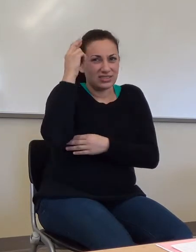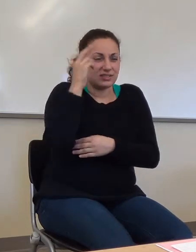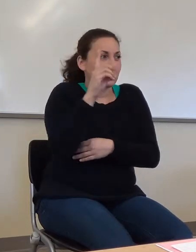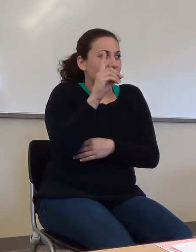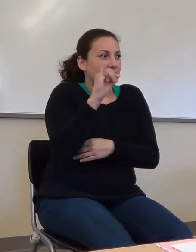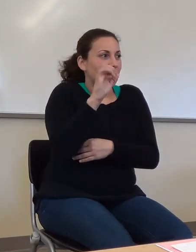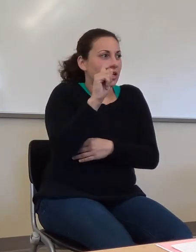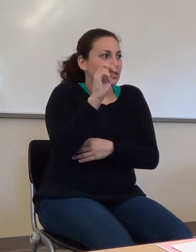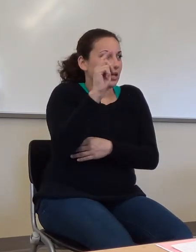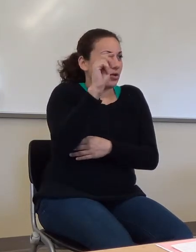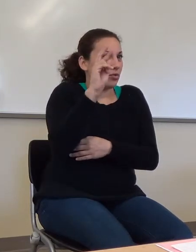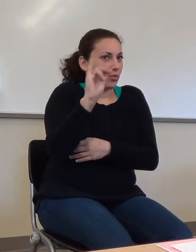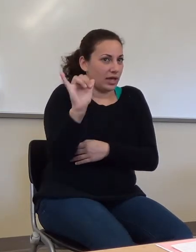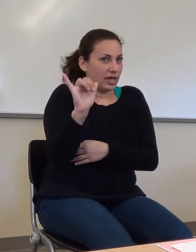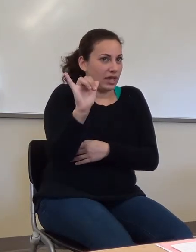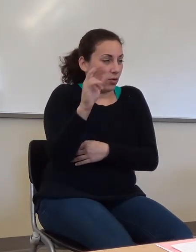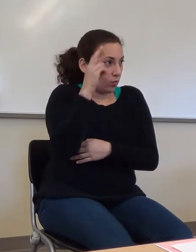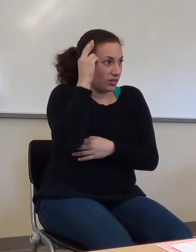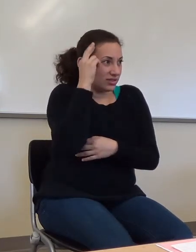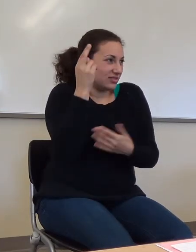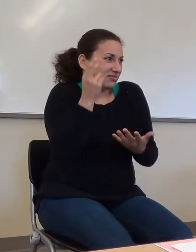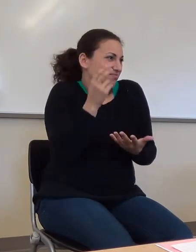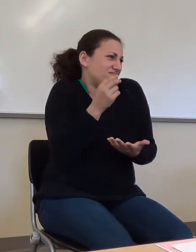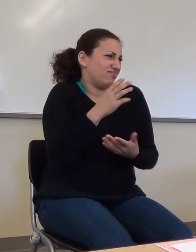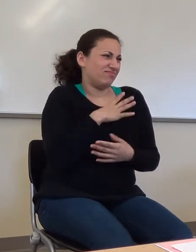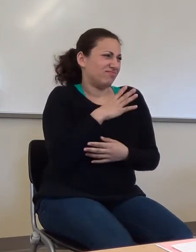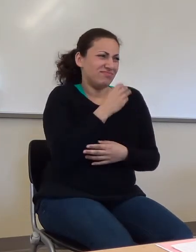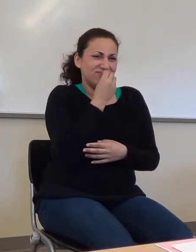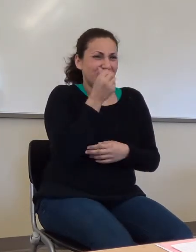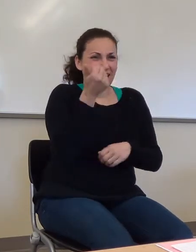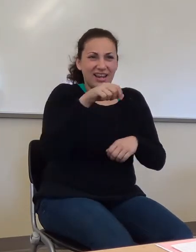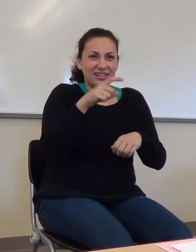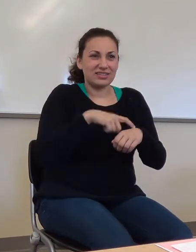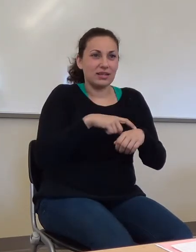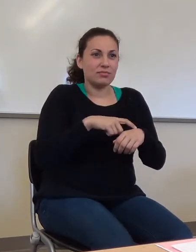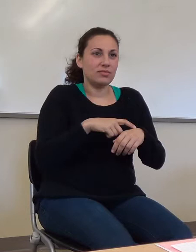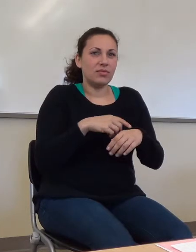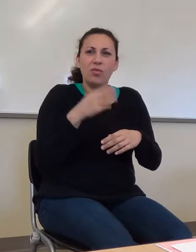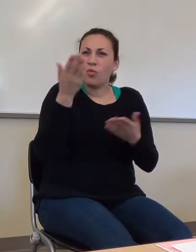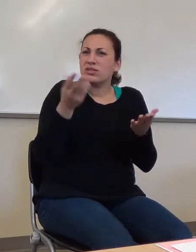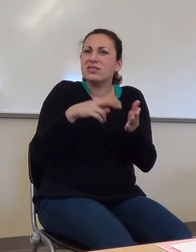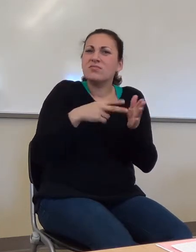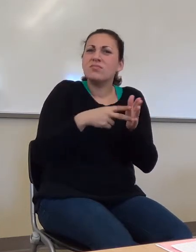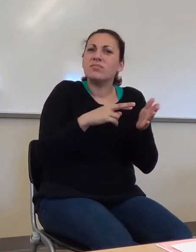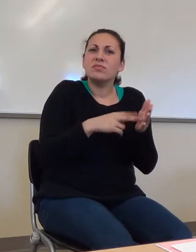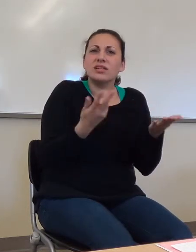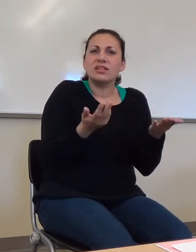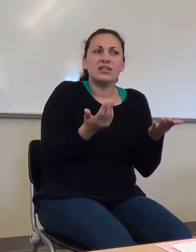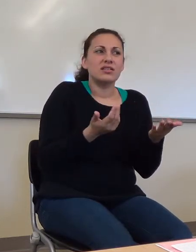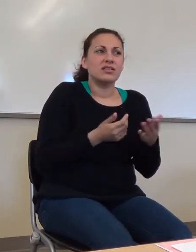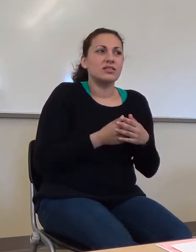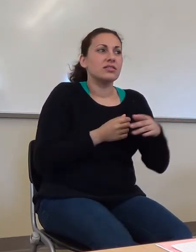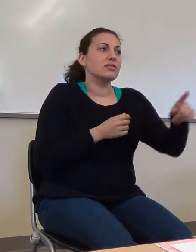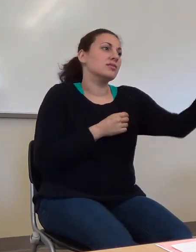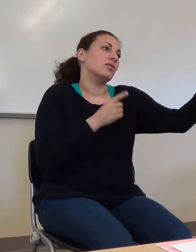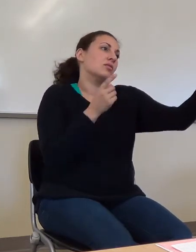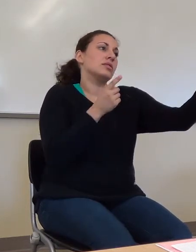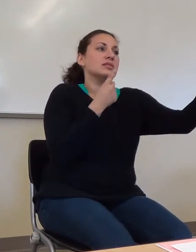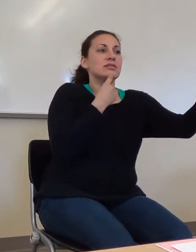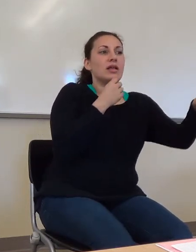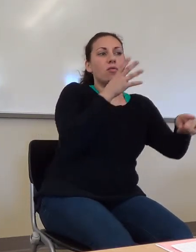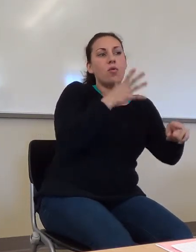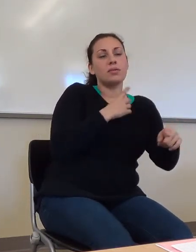that mean? Don't eat oysters in a month with R in them. Well, so far, like December, like